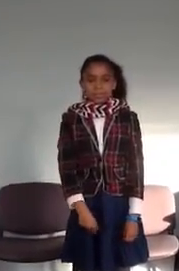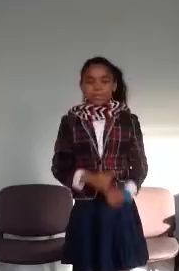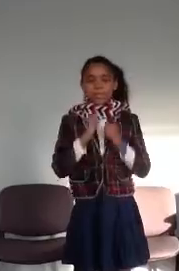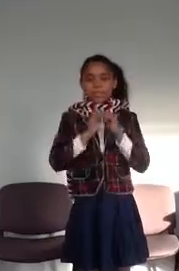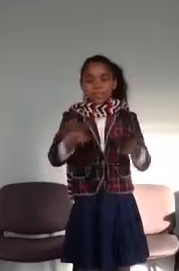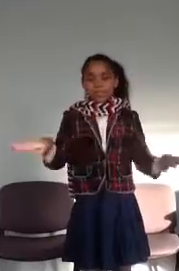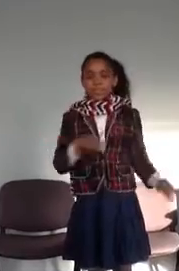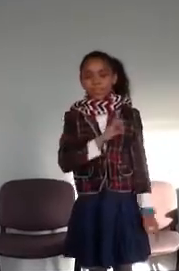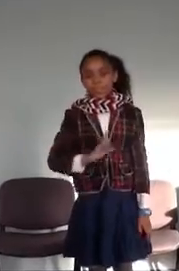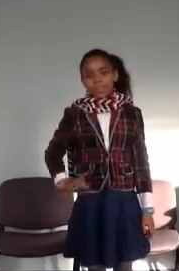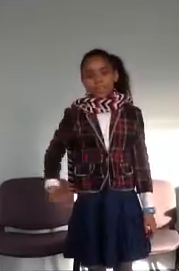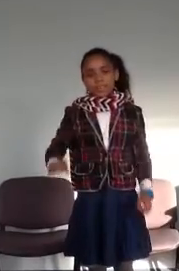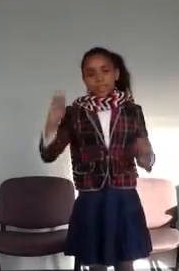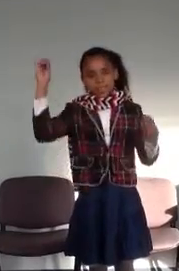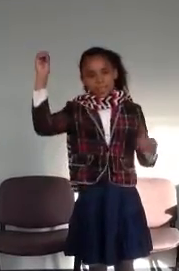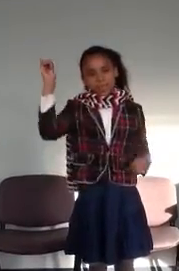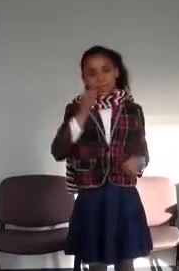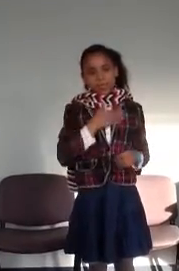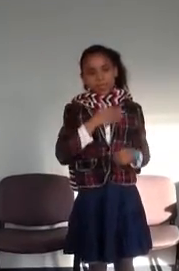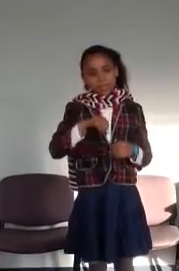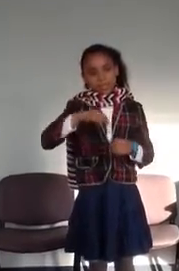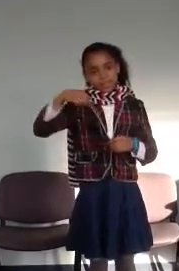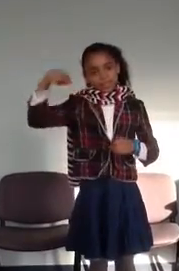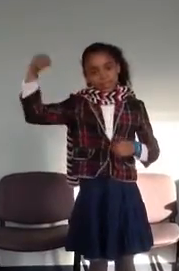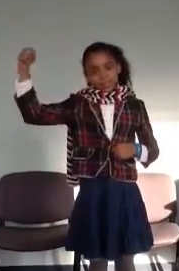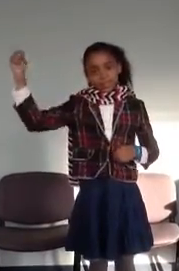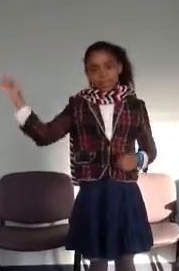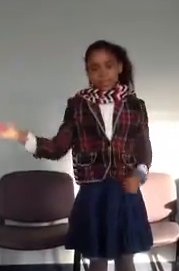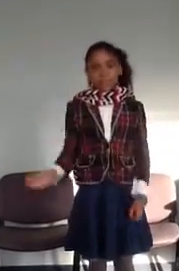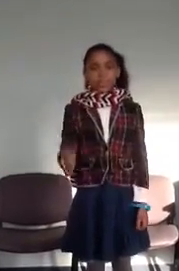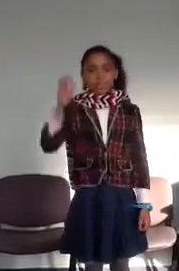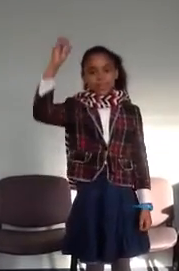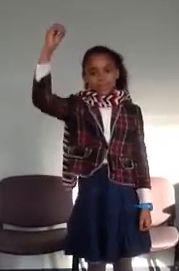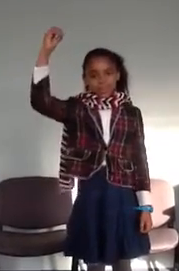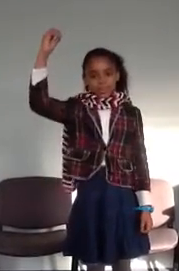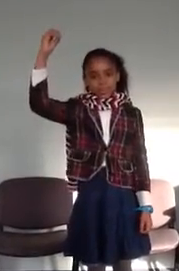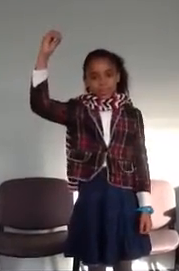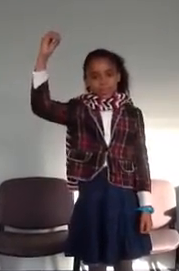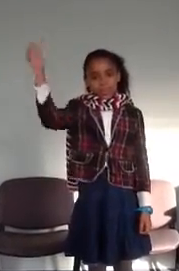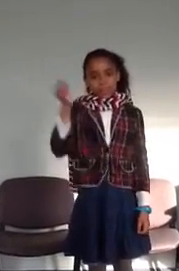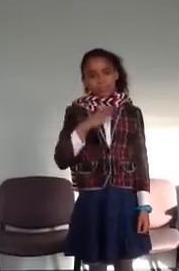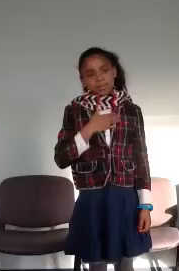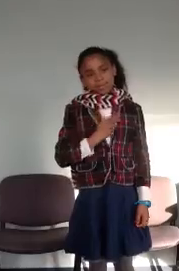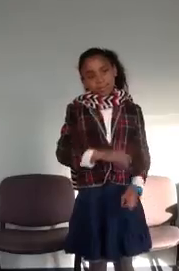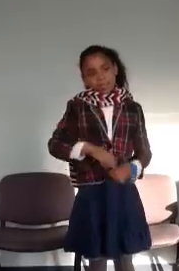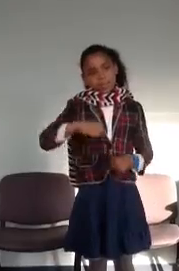the Lord, O my soul. Oh, my